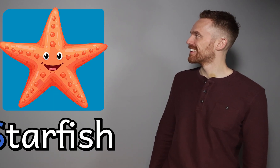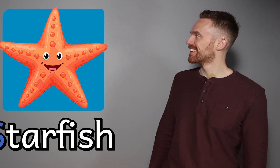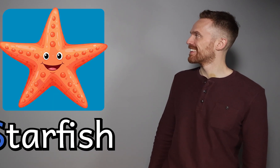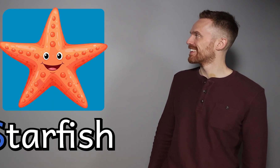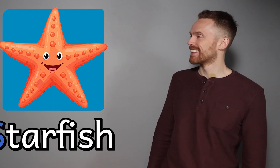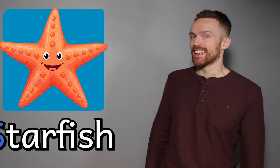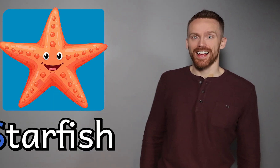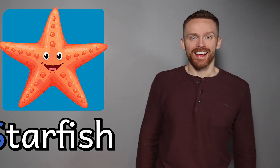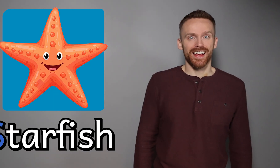Starfish.